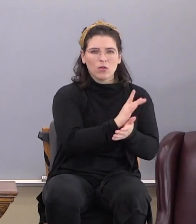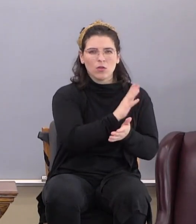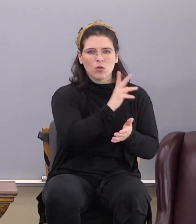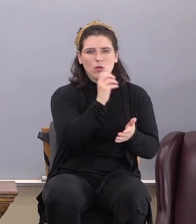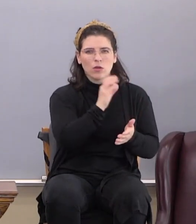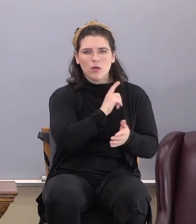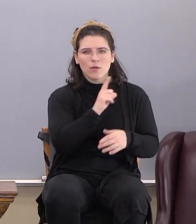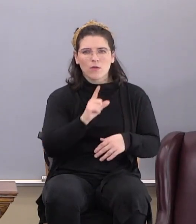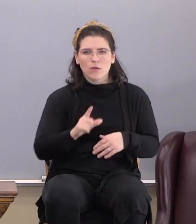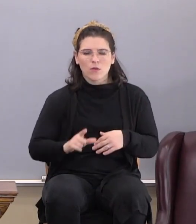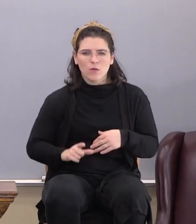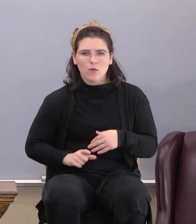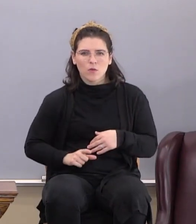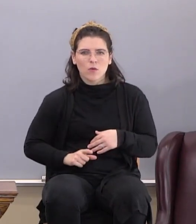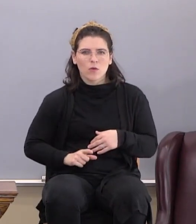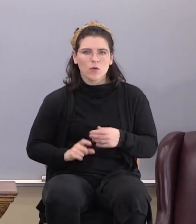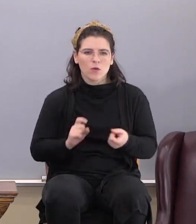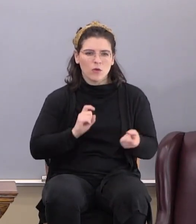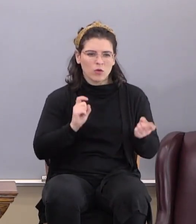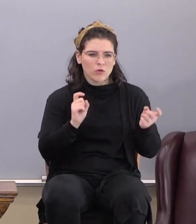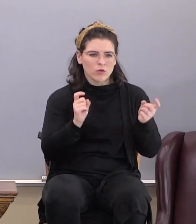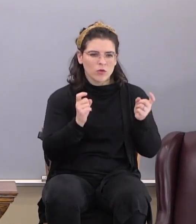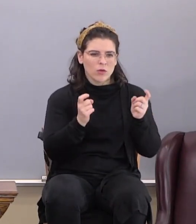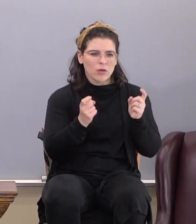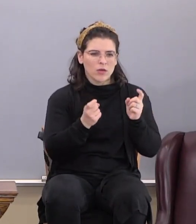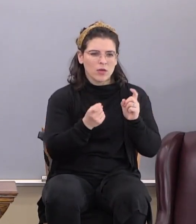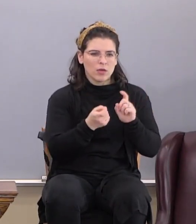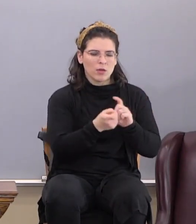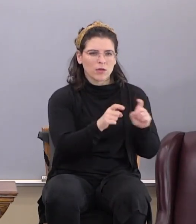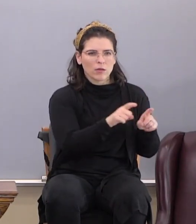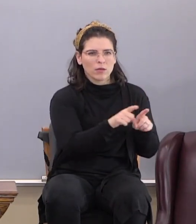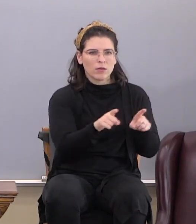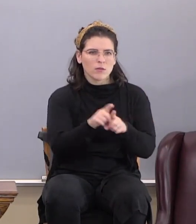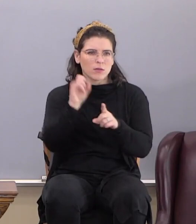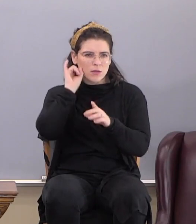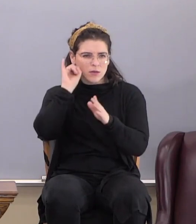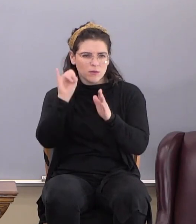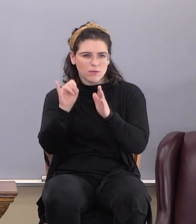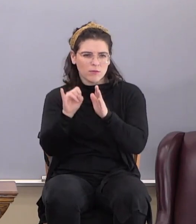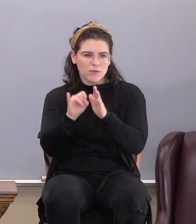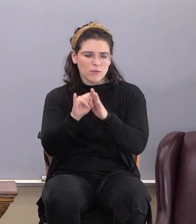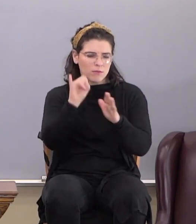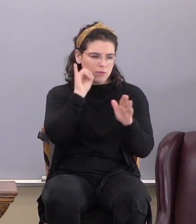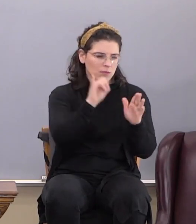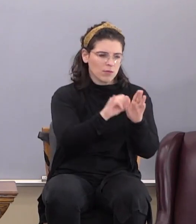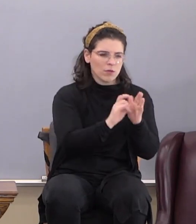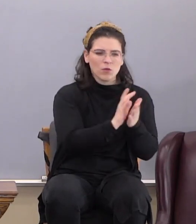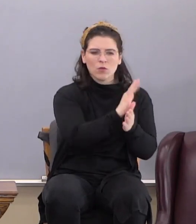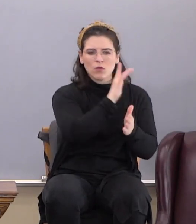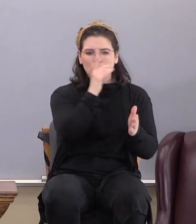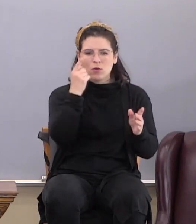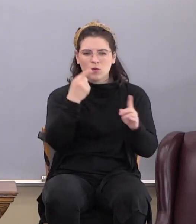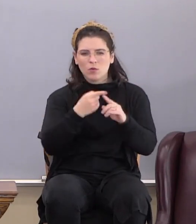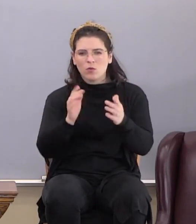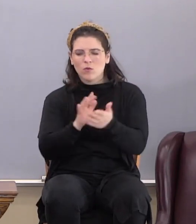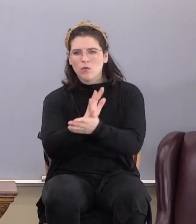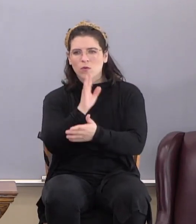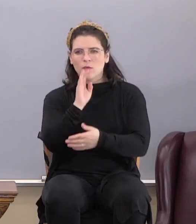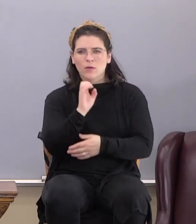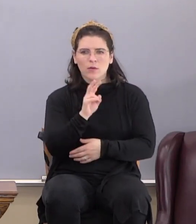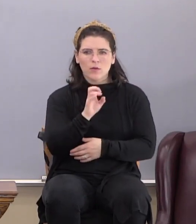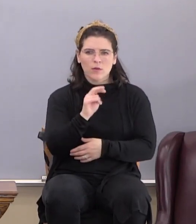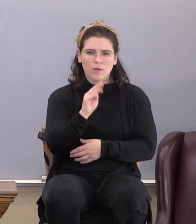the Lord, are changed into the same image from glory to glory, even as by, here we go